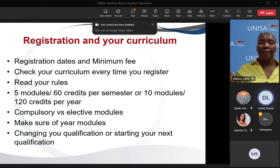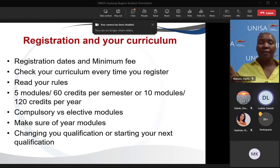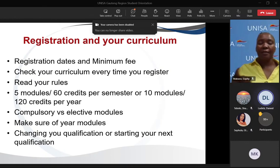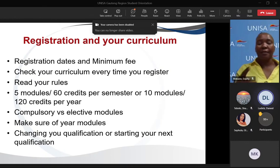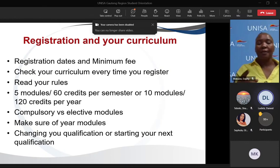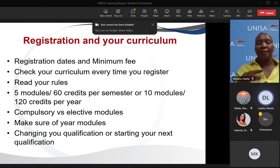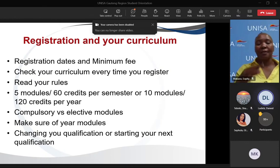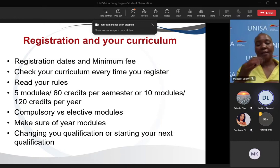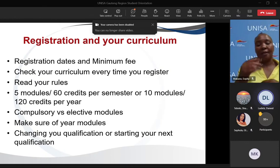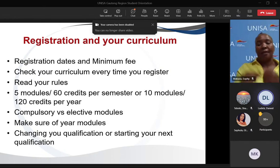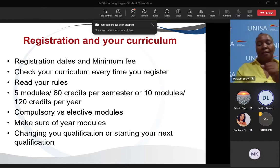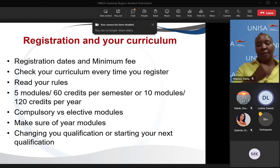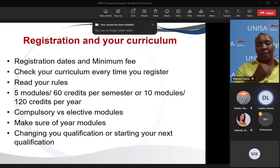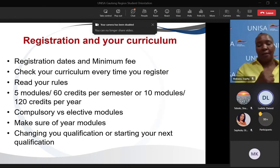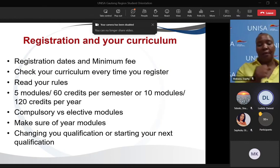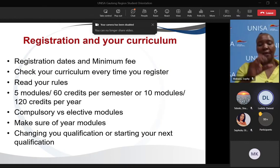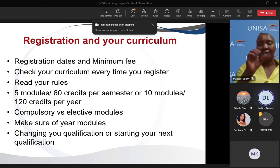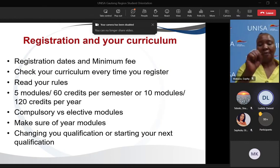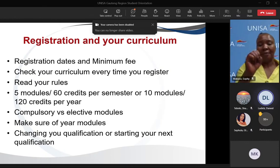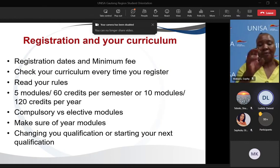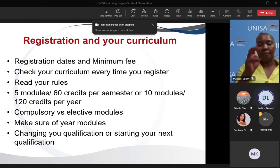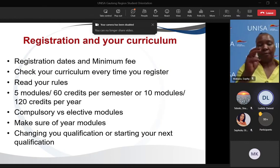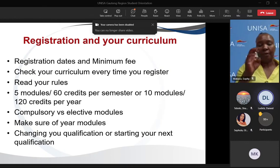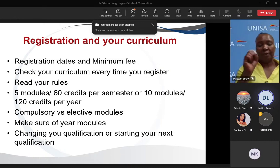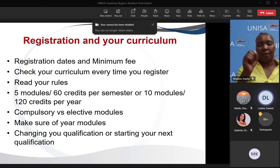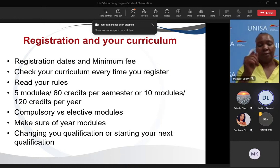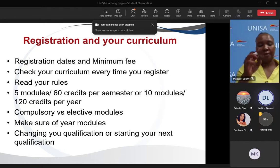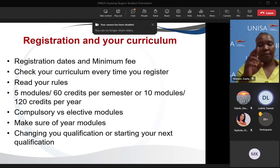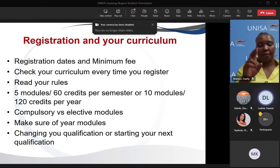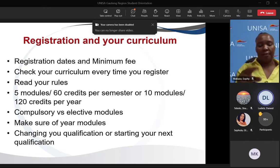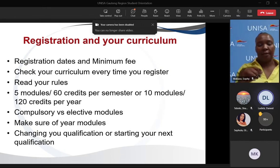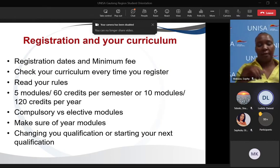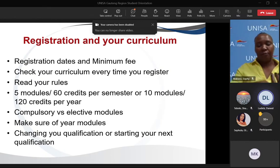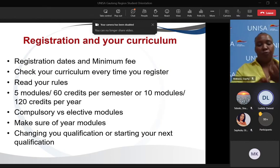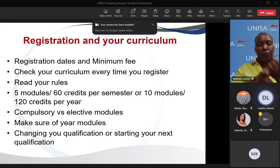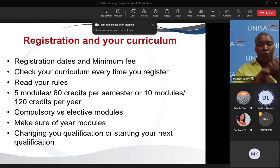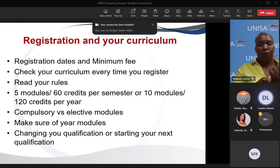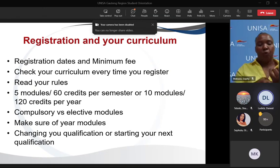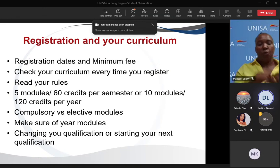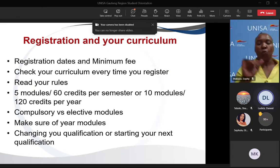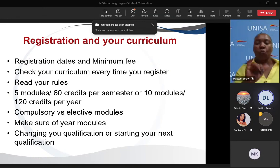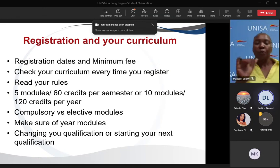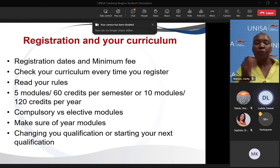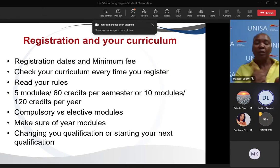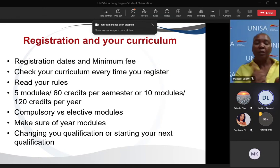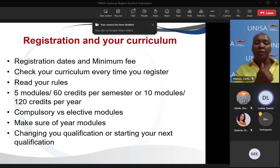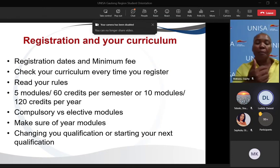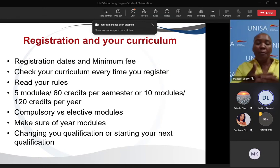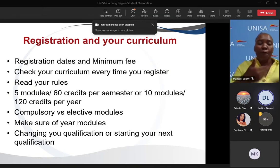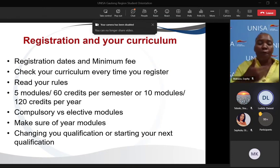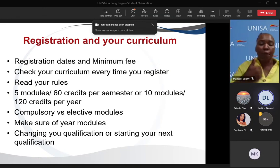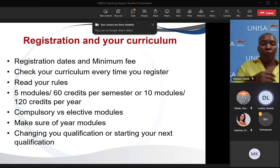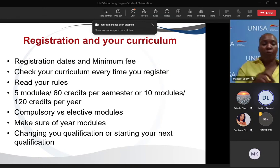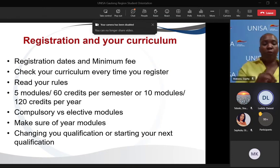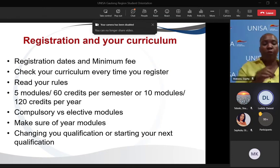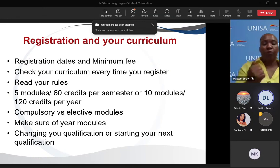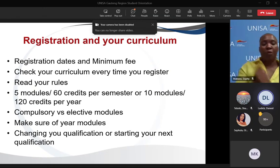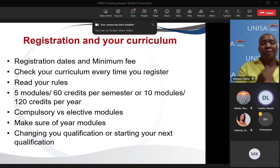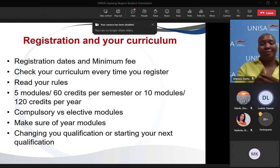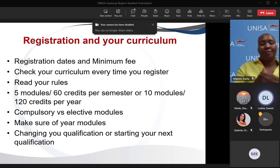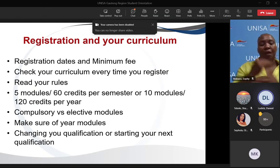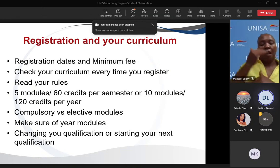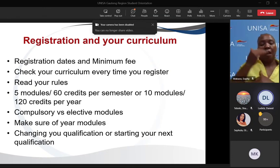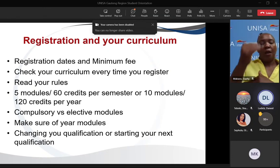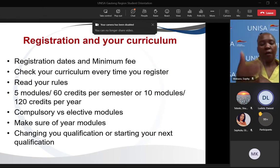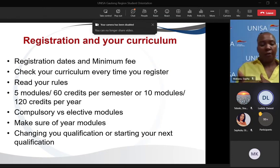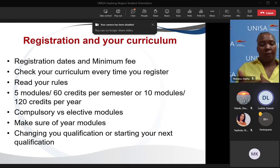semester models and be aware of pre and co-requisites to ensure that you register correctly and plan your education